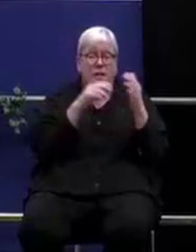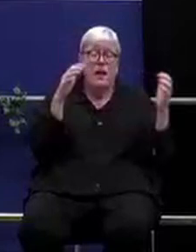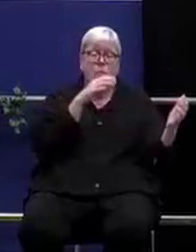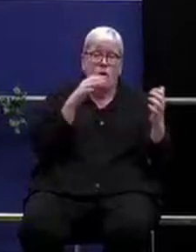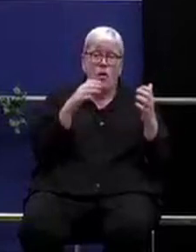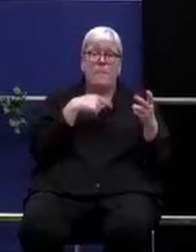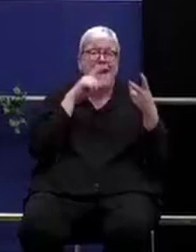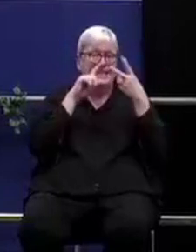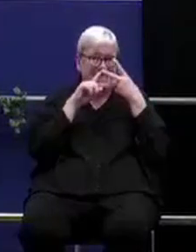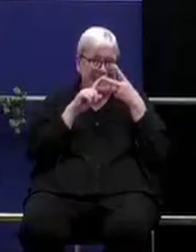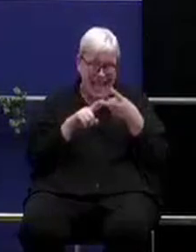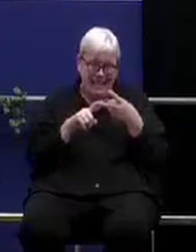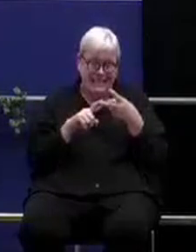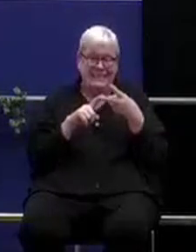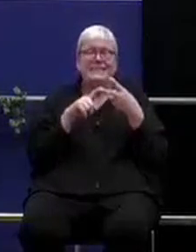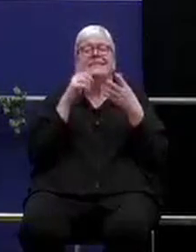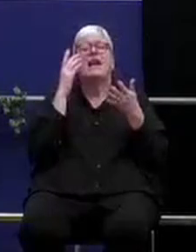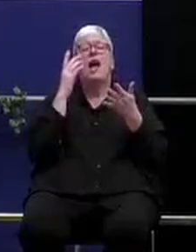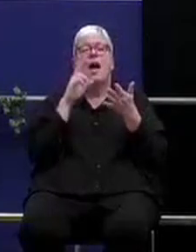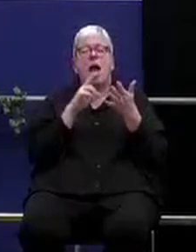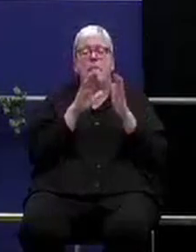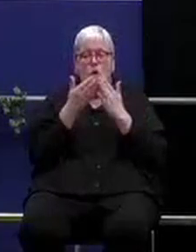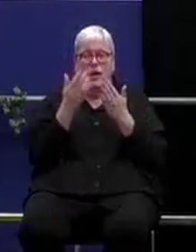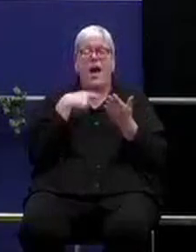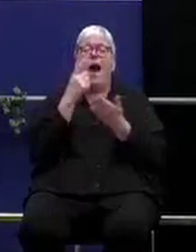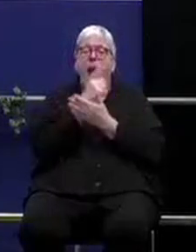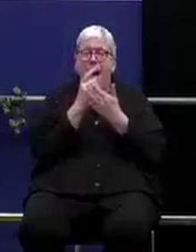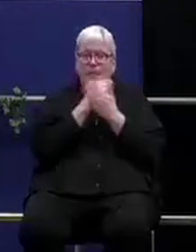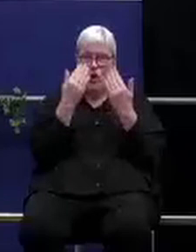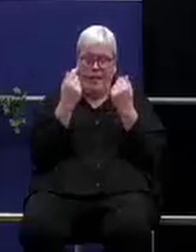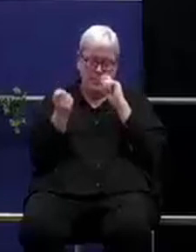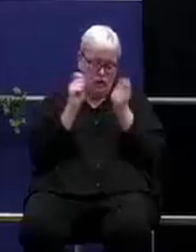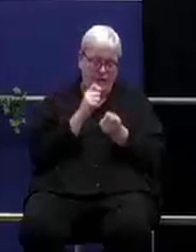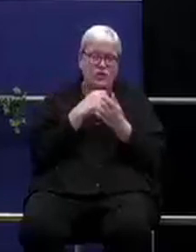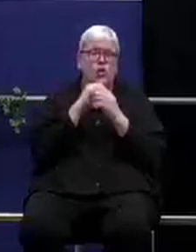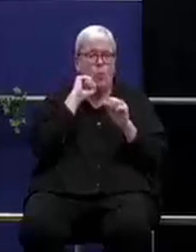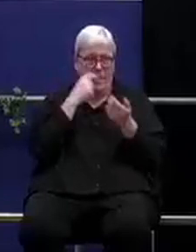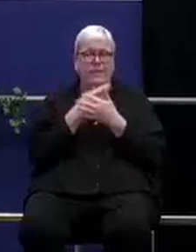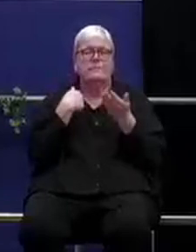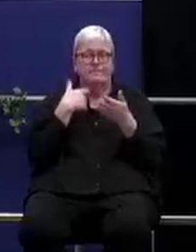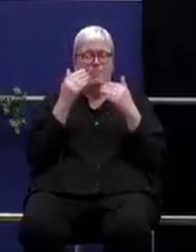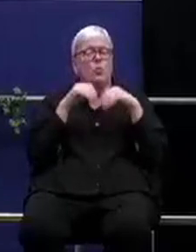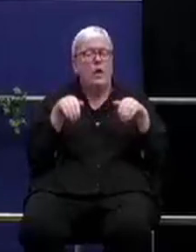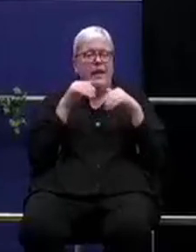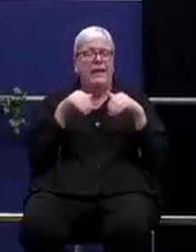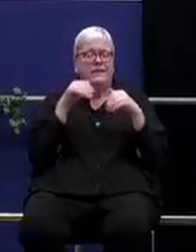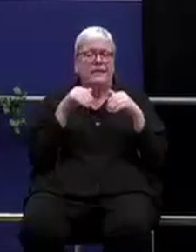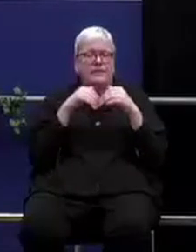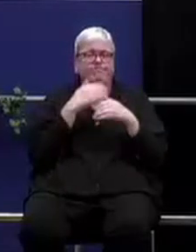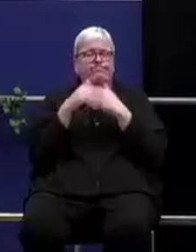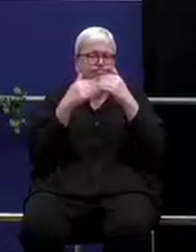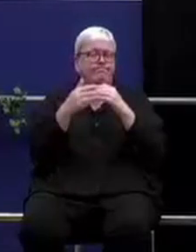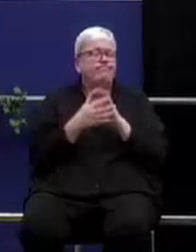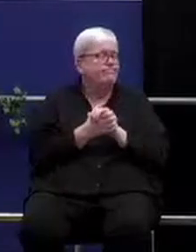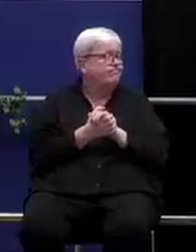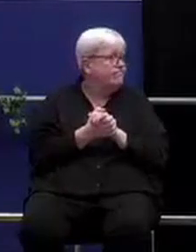is all about climate change. So I think it was back there. Can't just wait. Waiting. It was waiting for book two to